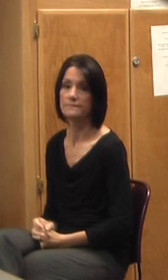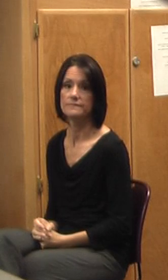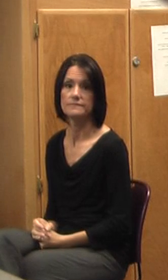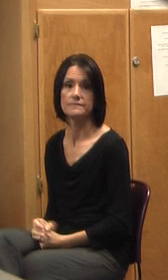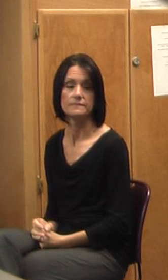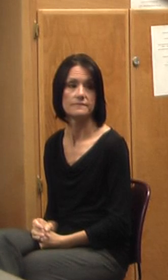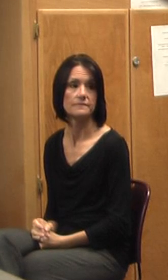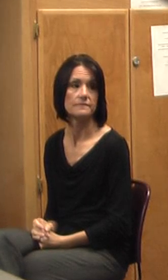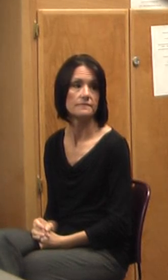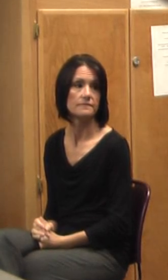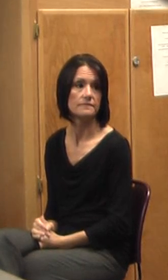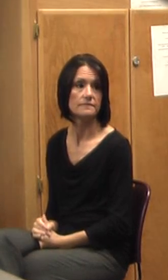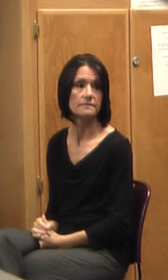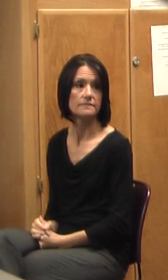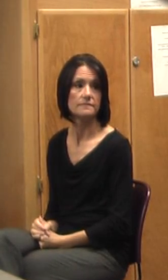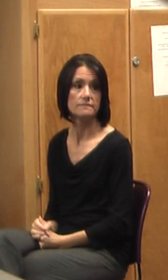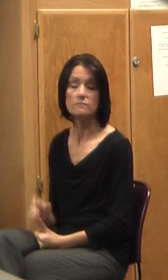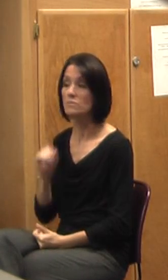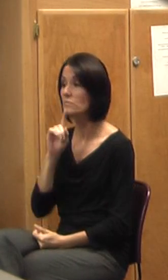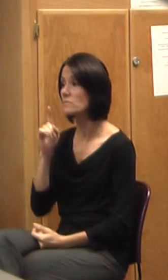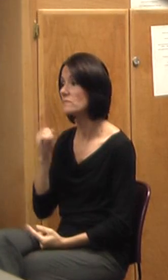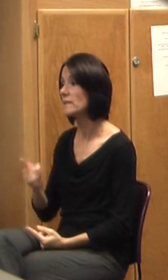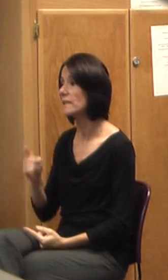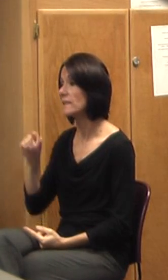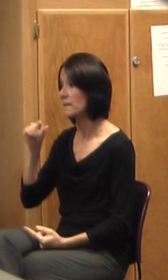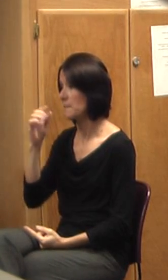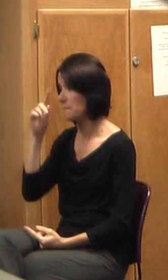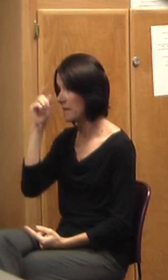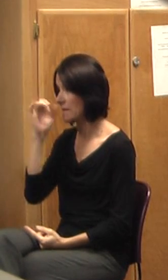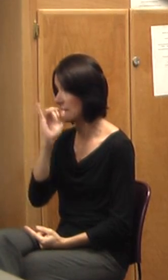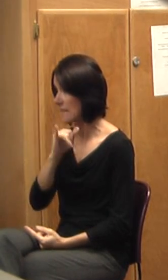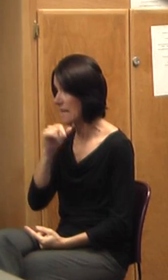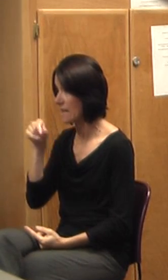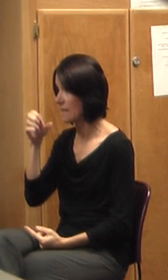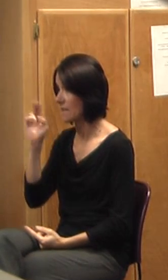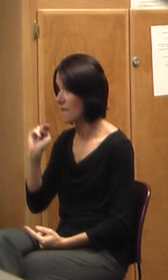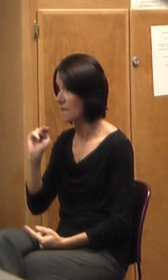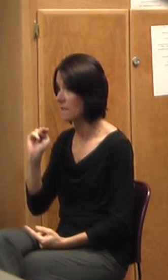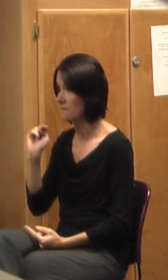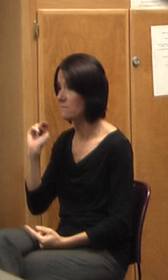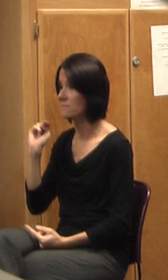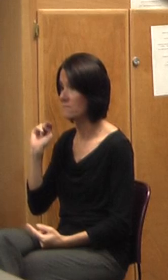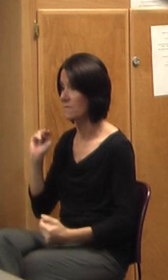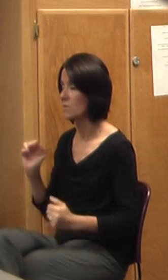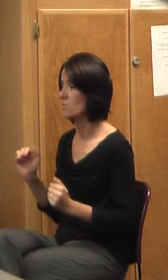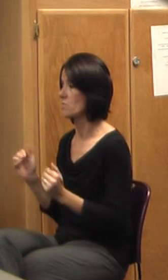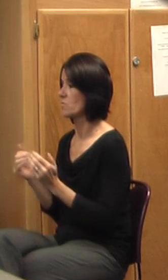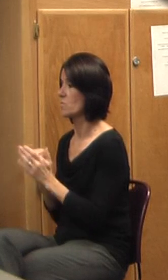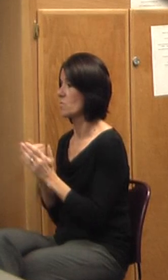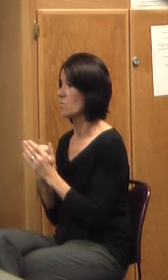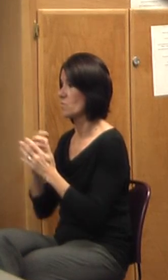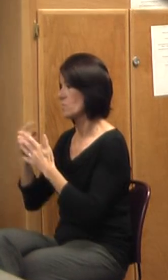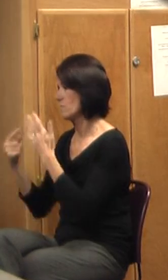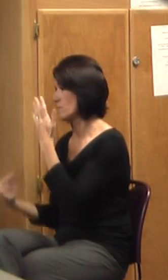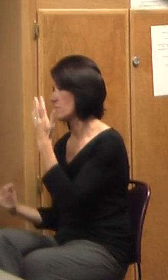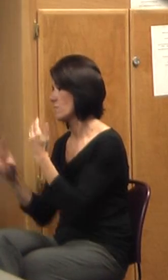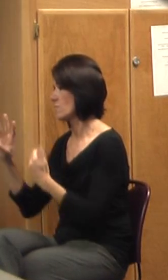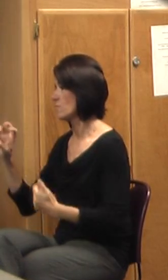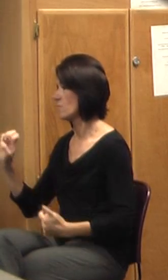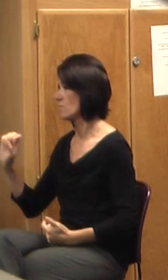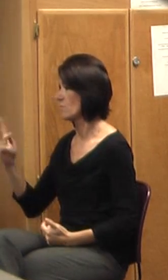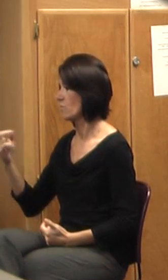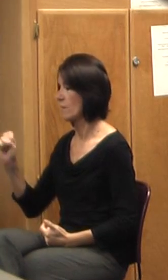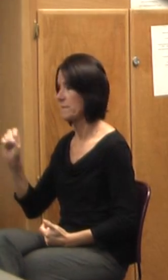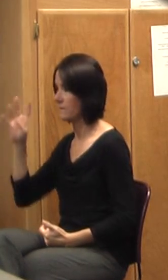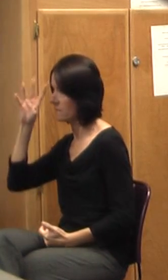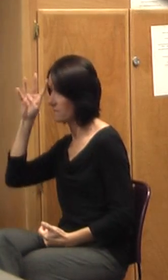think about it, it's kind of what it's done. Because of the Gatling gun, a new foundation of weapons, a new class of weapons has come